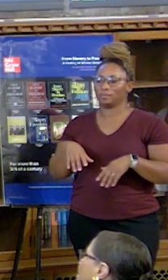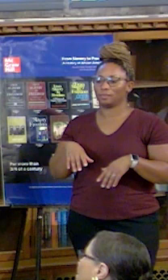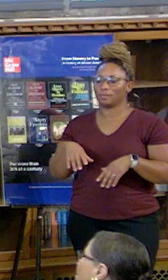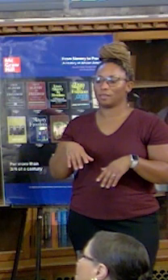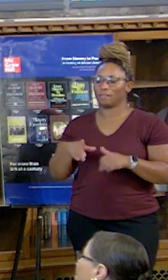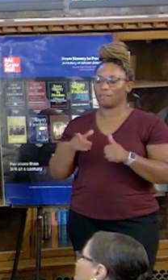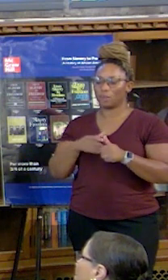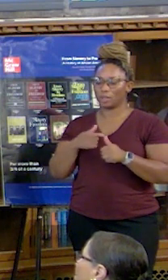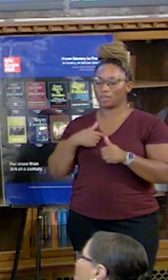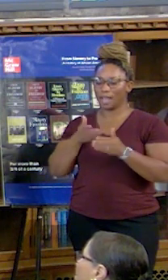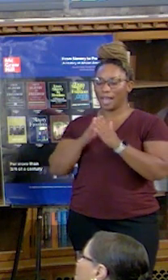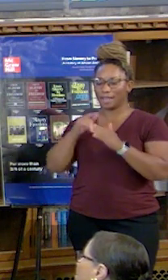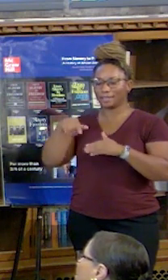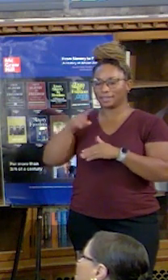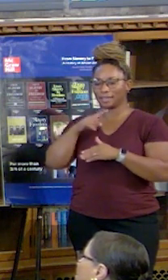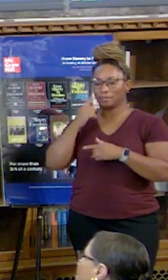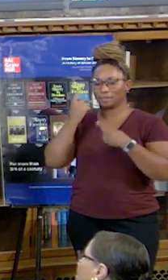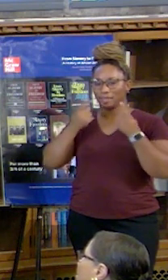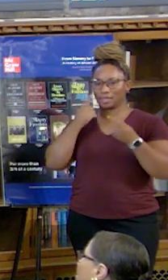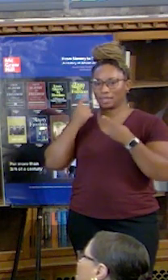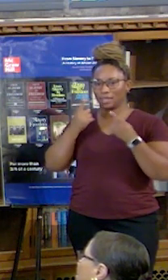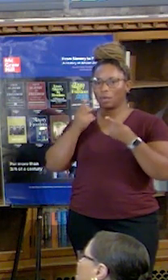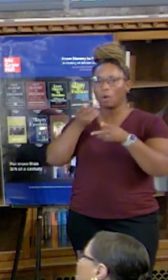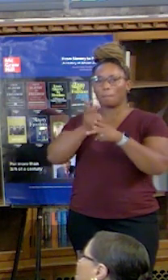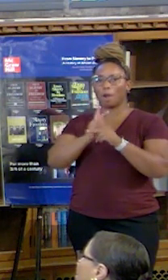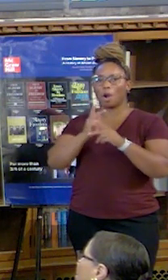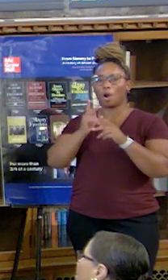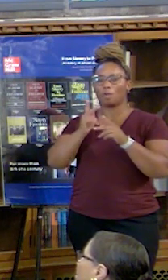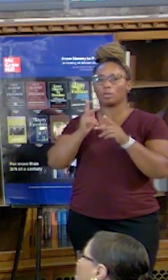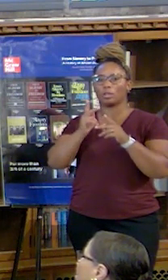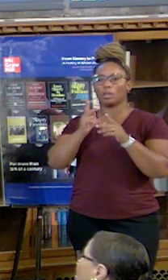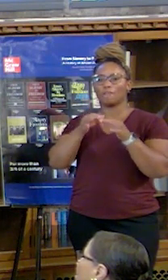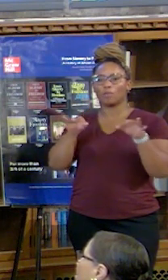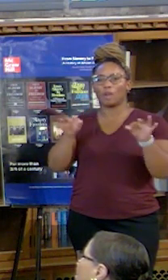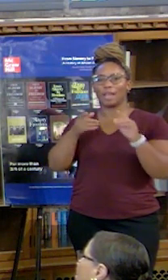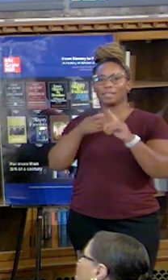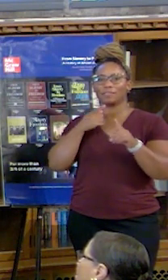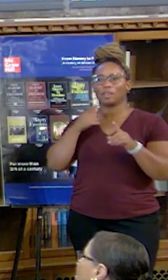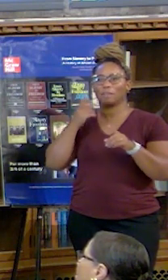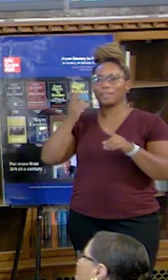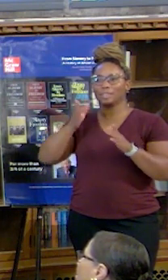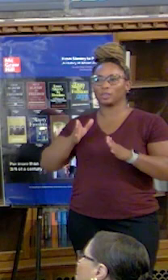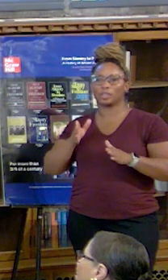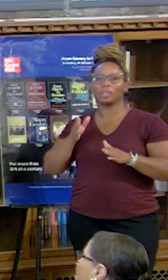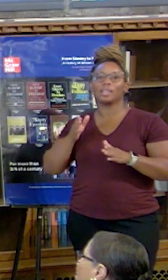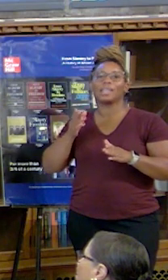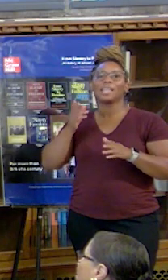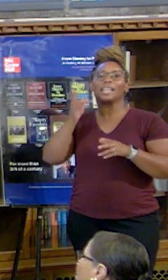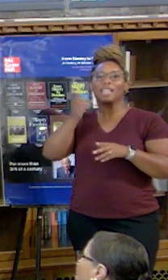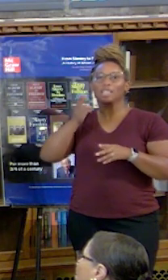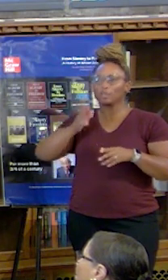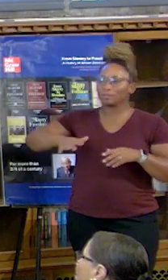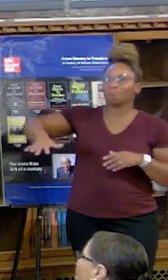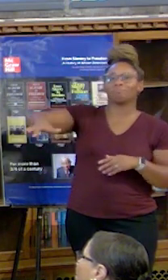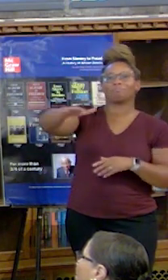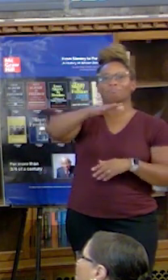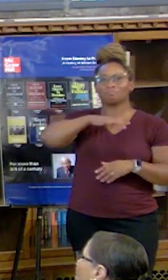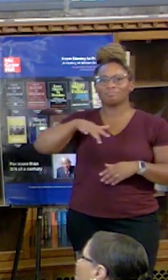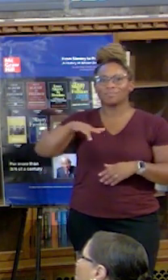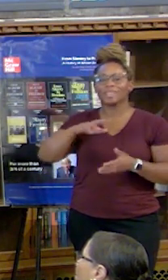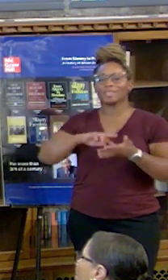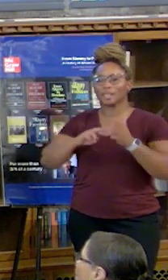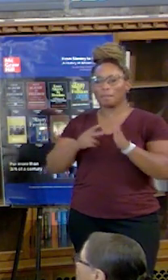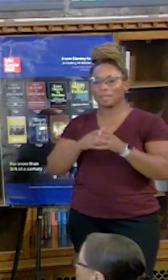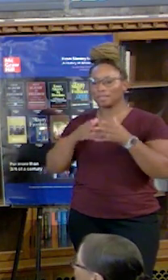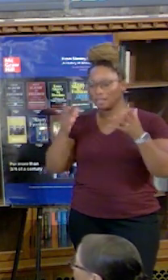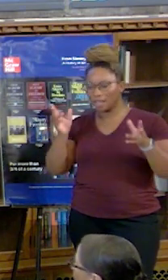I have them to think about B phas from story history is all around us and so that means you know